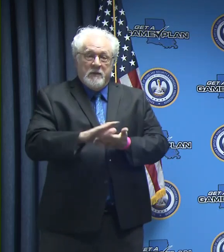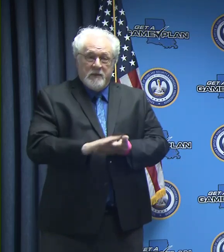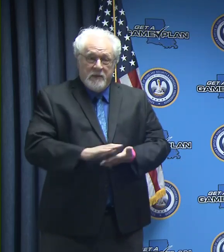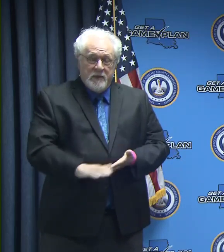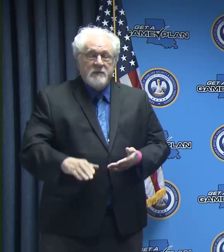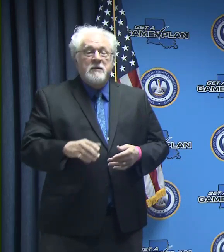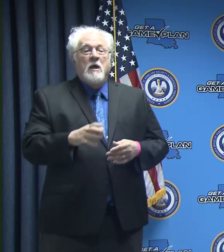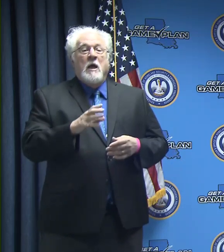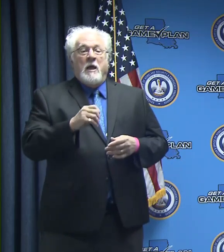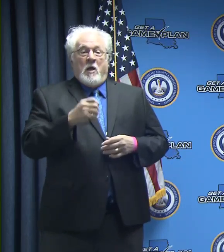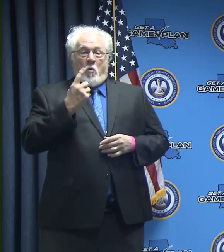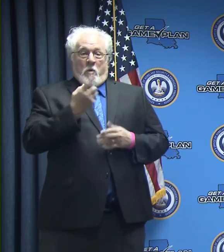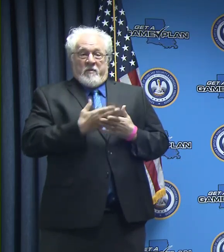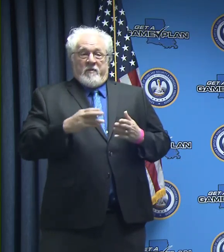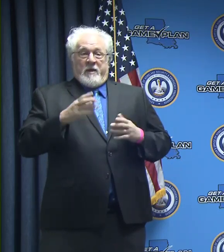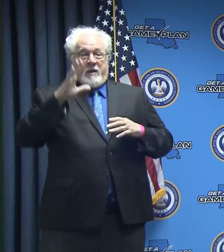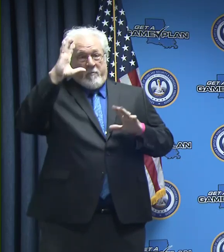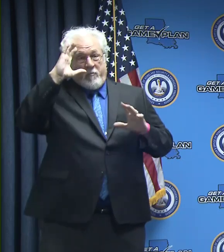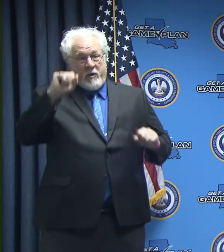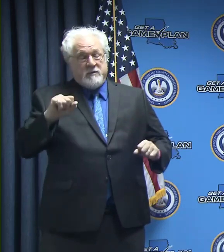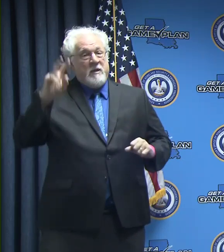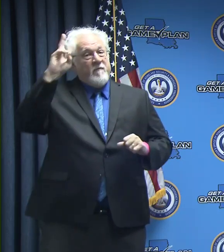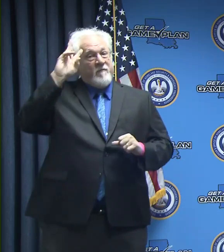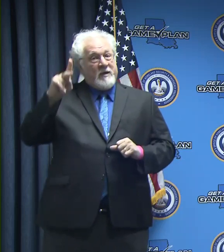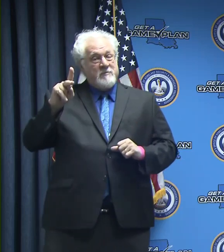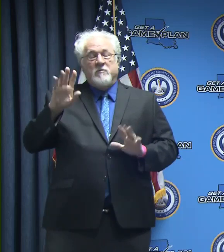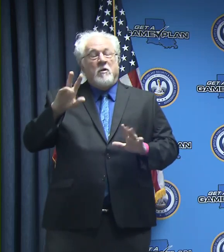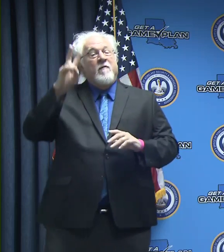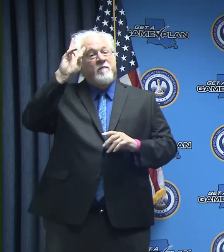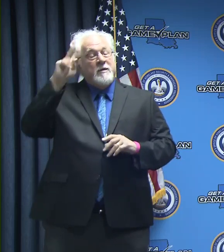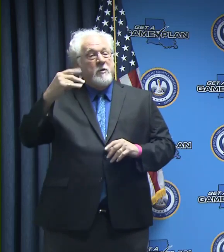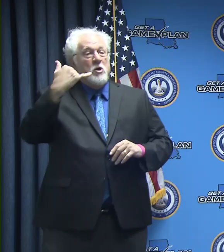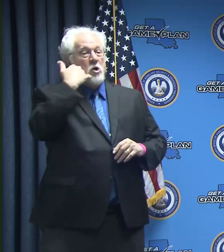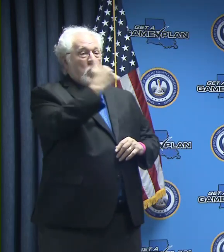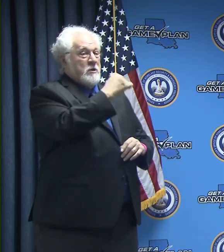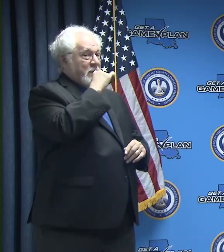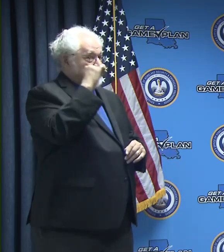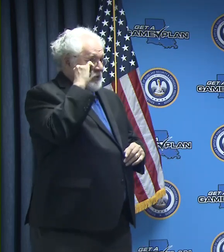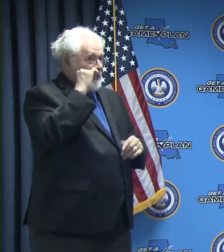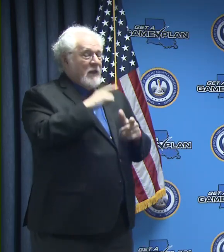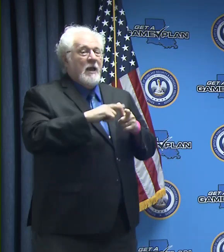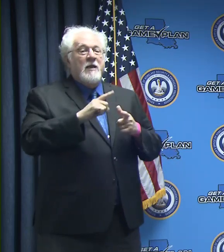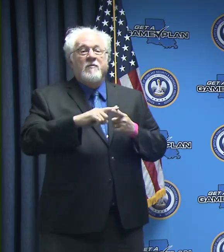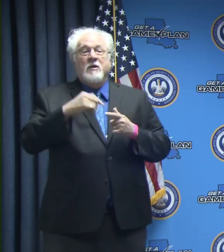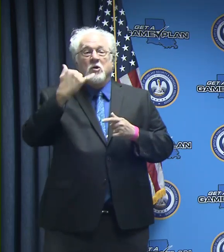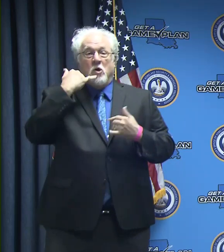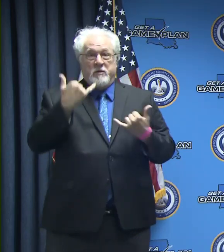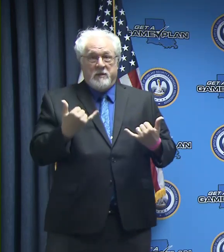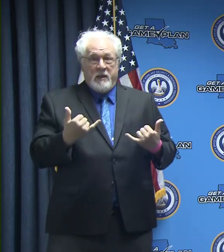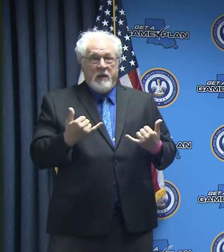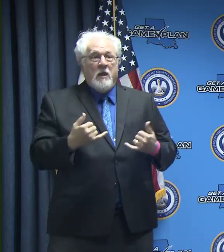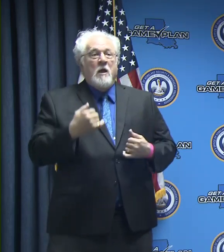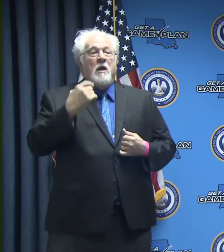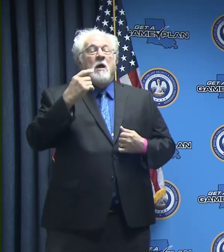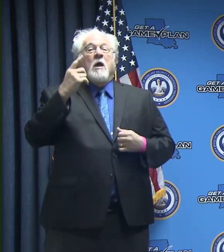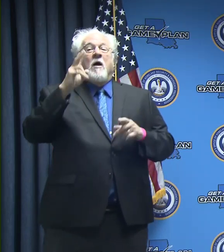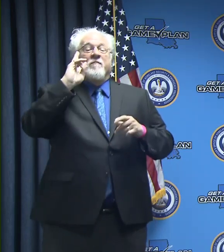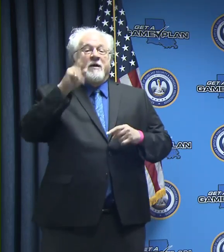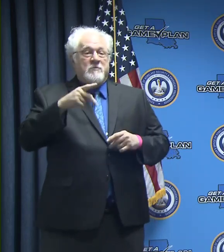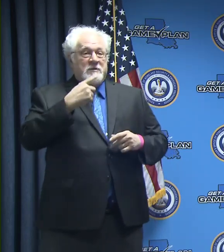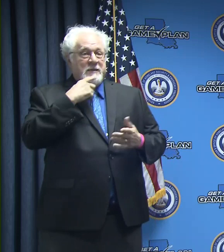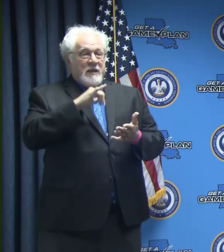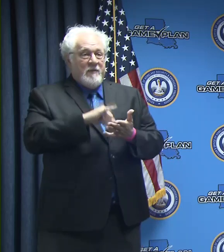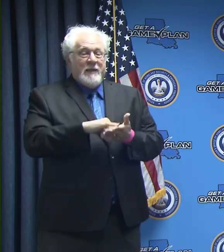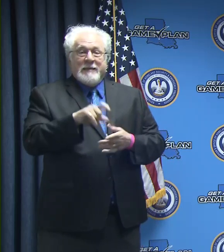one thing that the president and vice president, in fact, the vice president called me yesterday, and then we had another telephone conference today. One of the things he's pointing out is